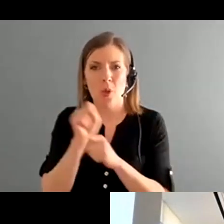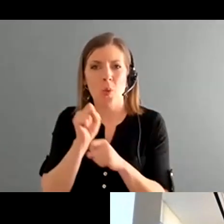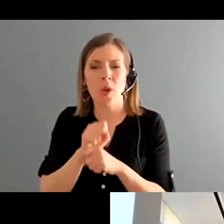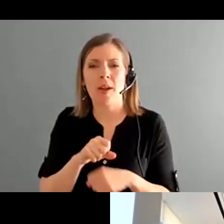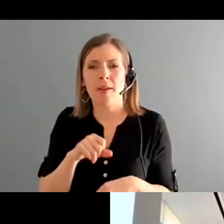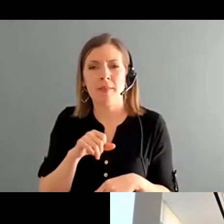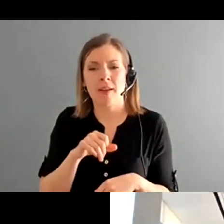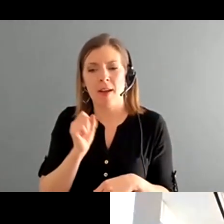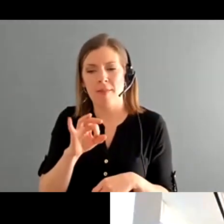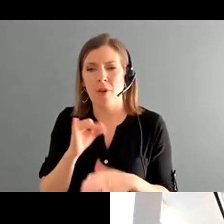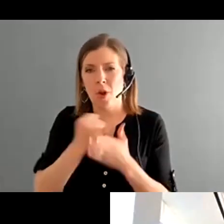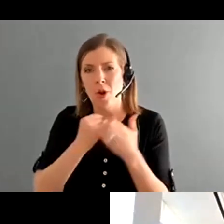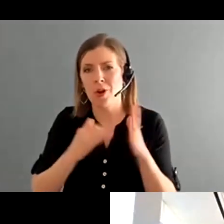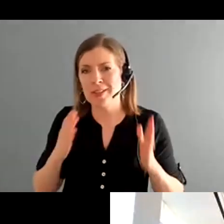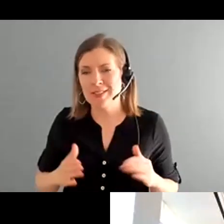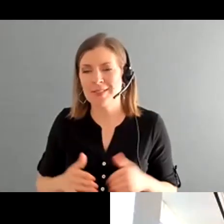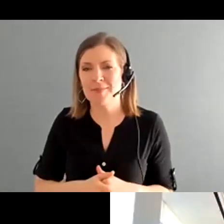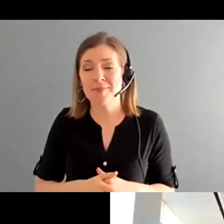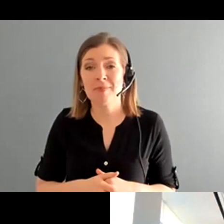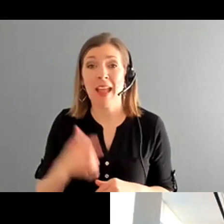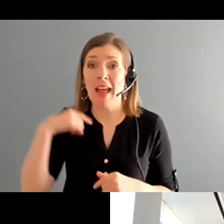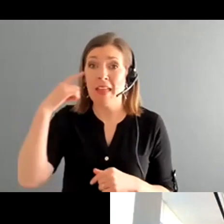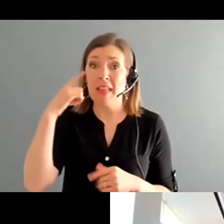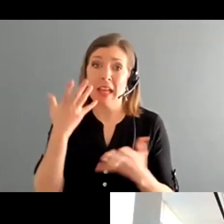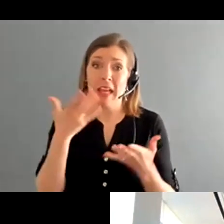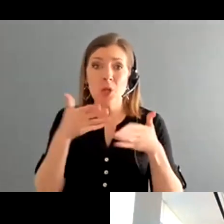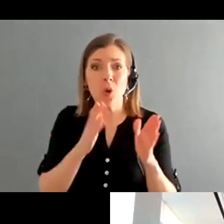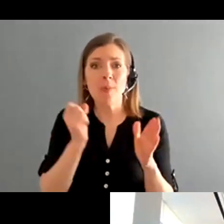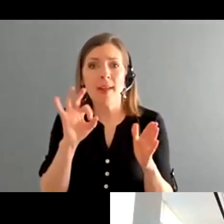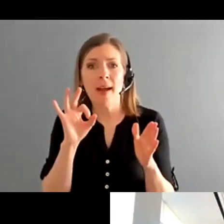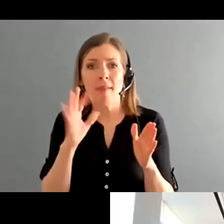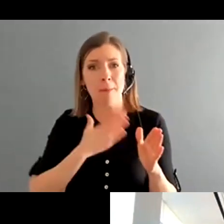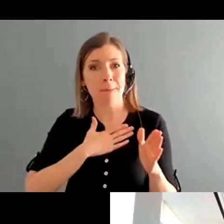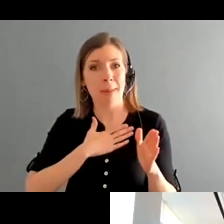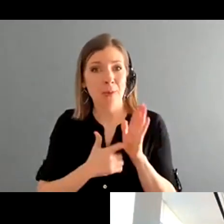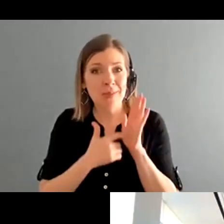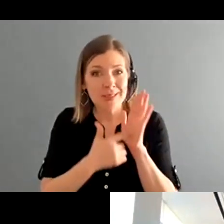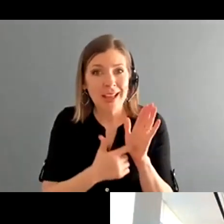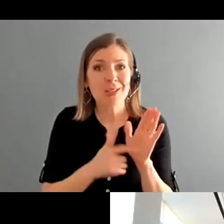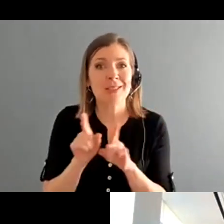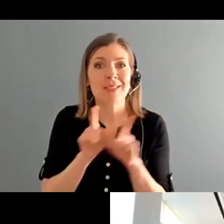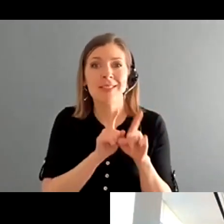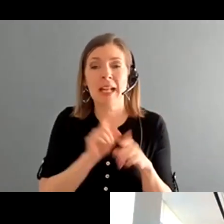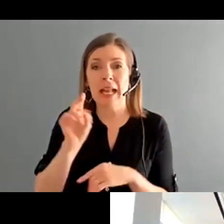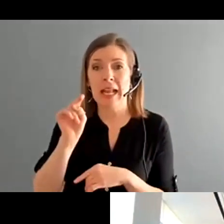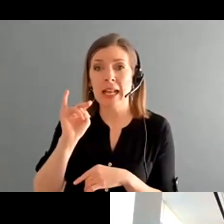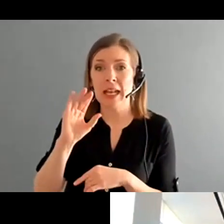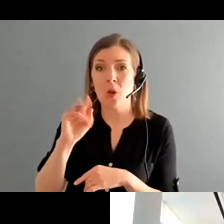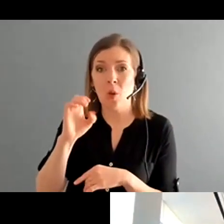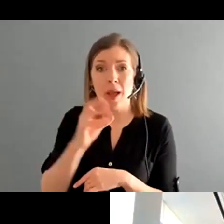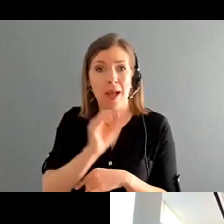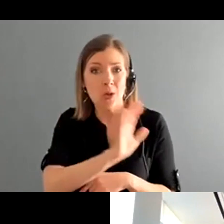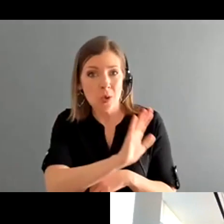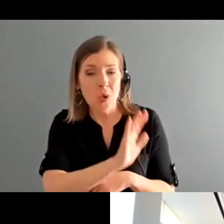artists. But I think in terms of, my presentation and Nicole's and yours, I think